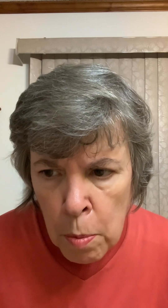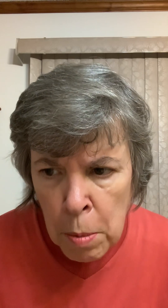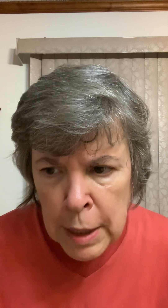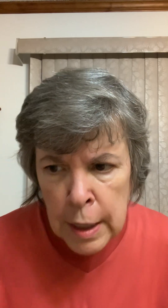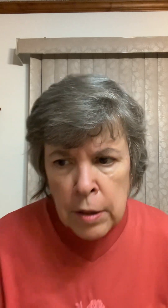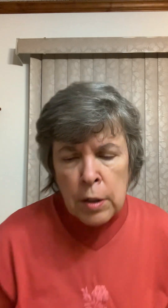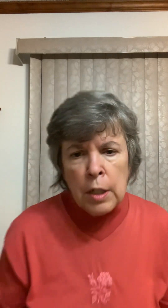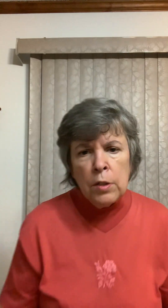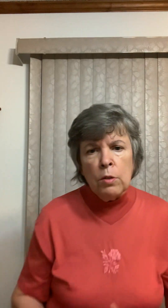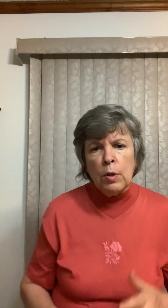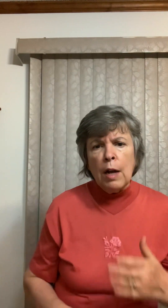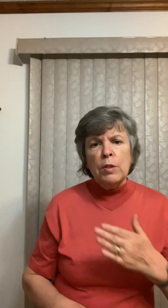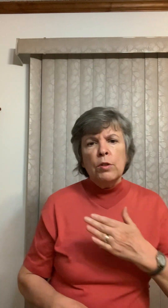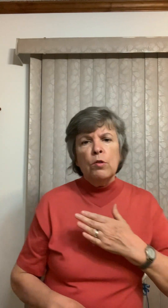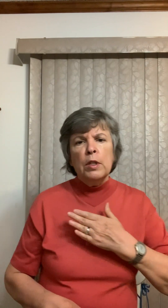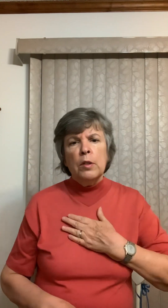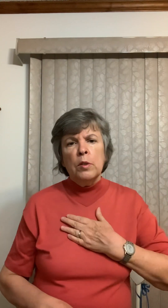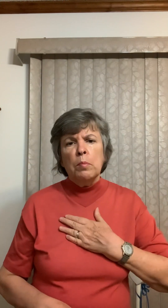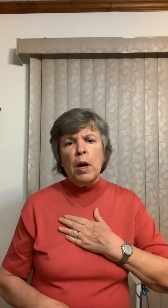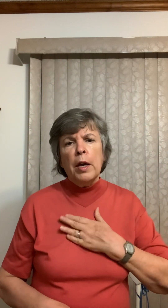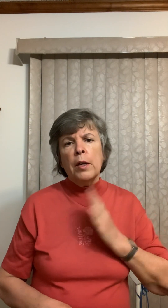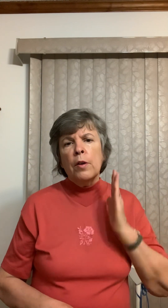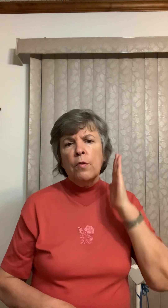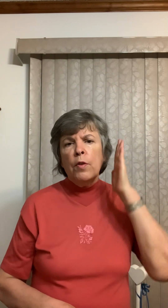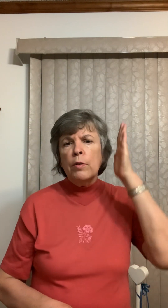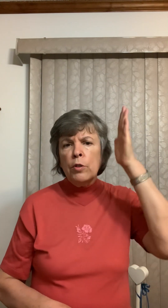My destiny. So what I would do is my future.